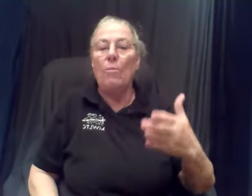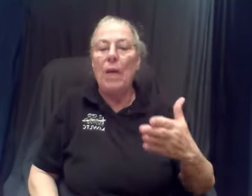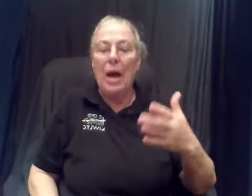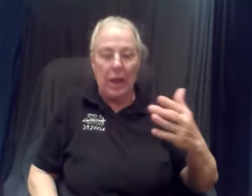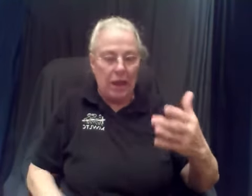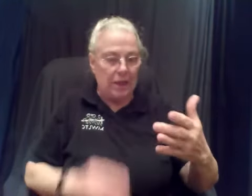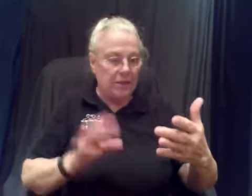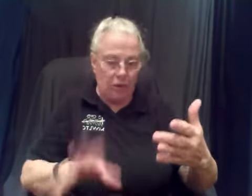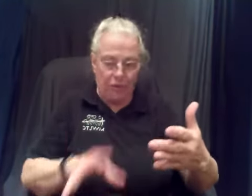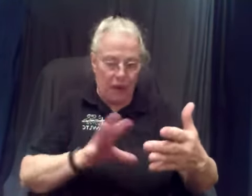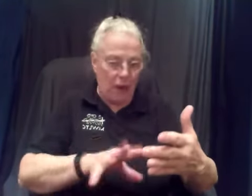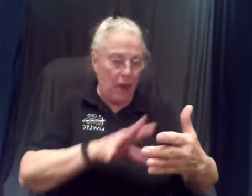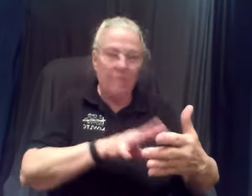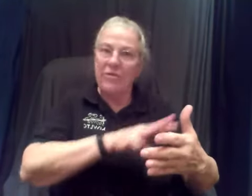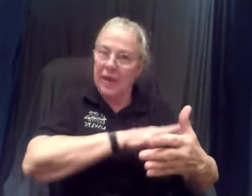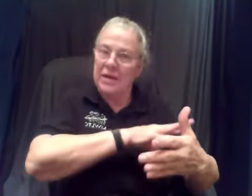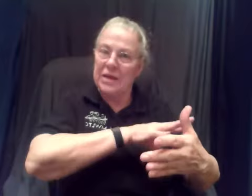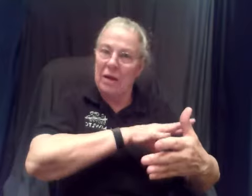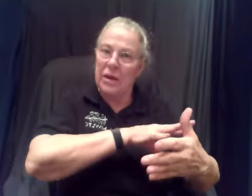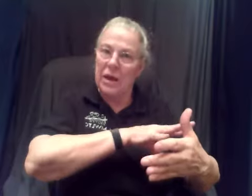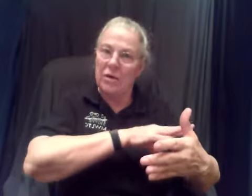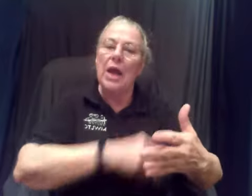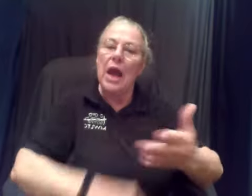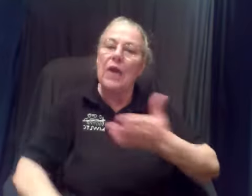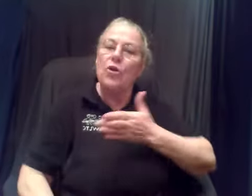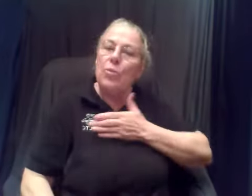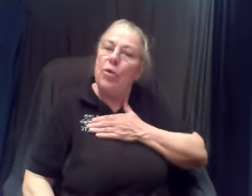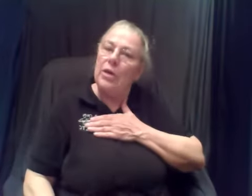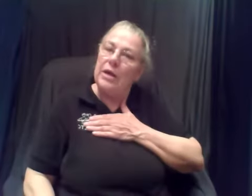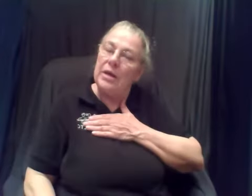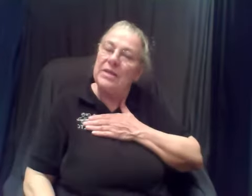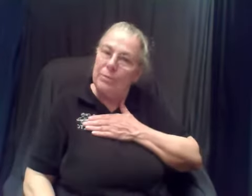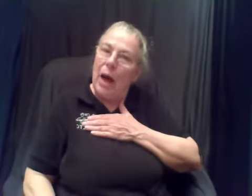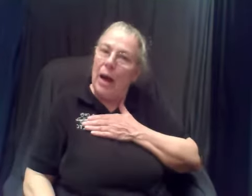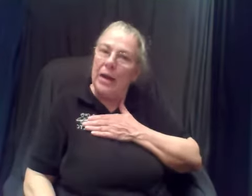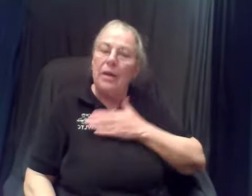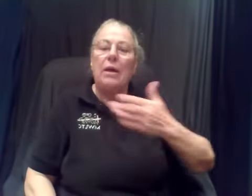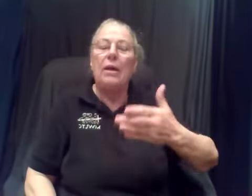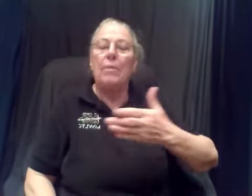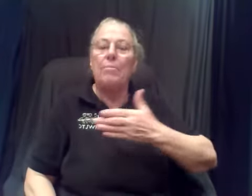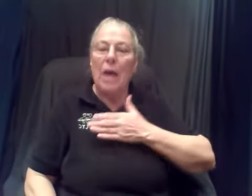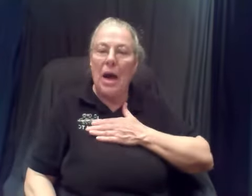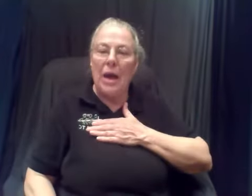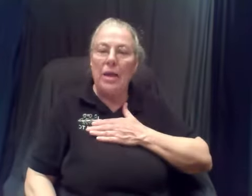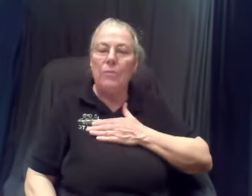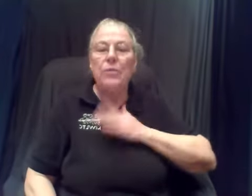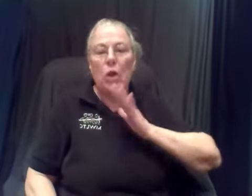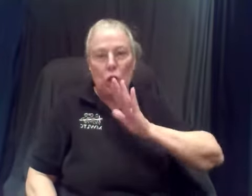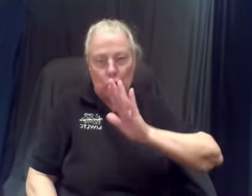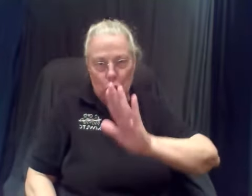my, it's like you've got a lot of things out here and you're pulling it. It's mine. My,